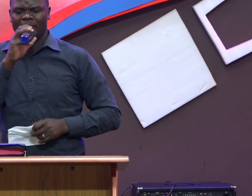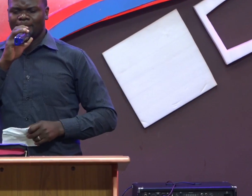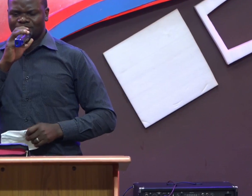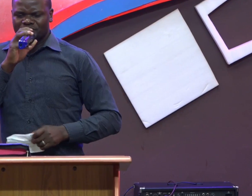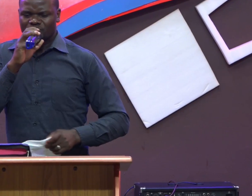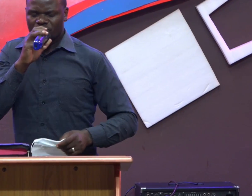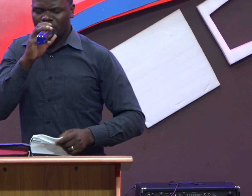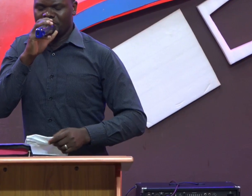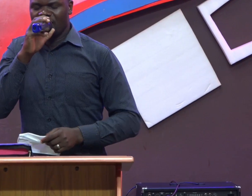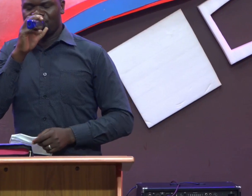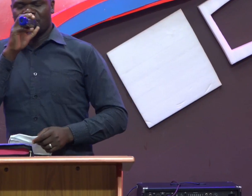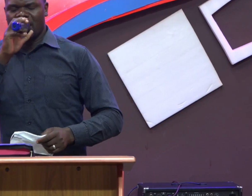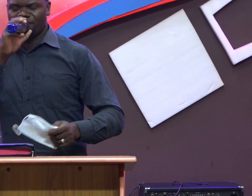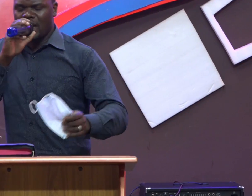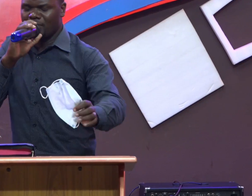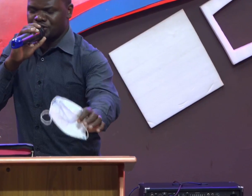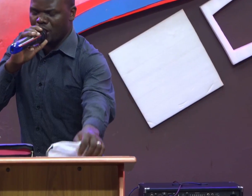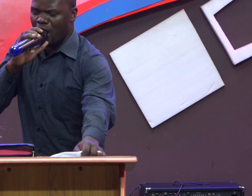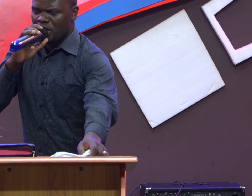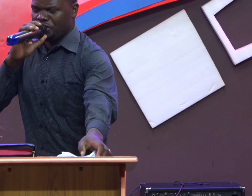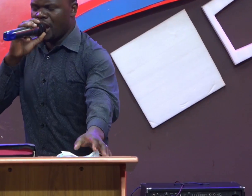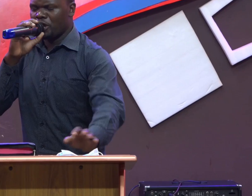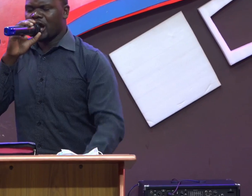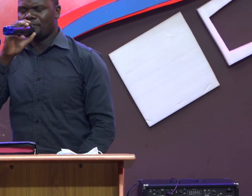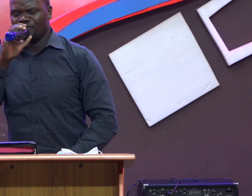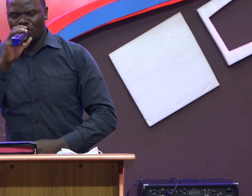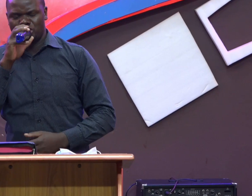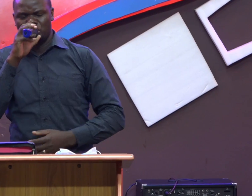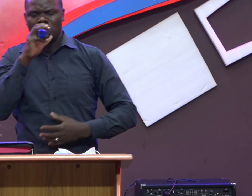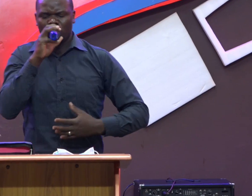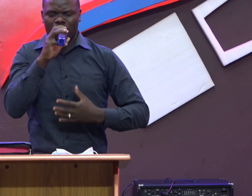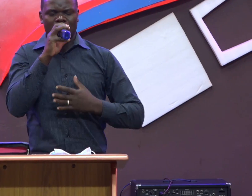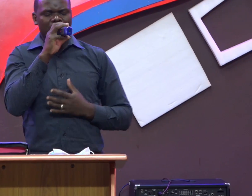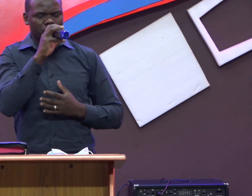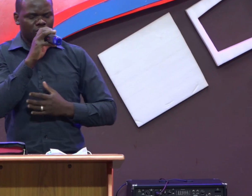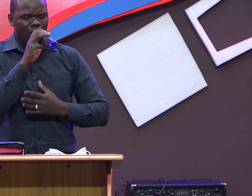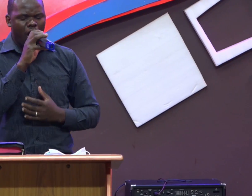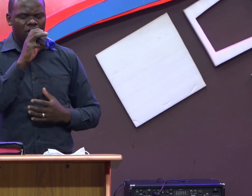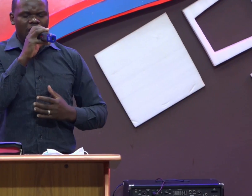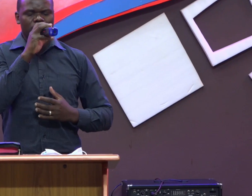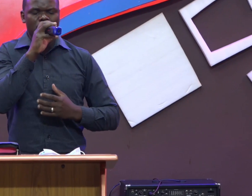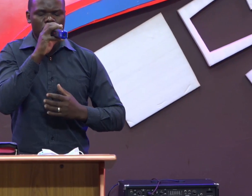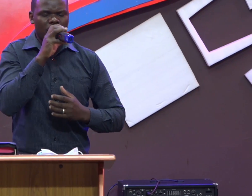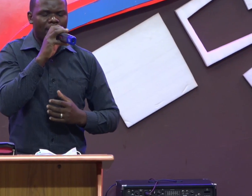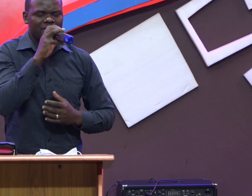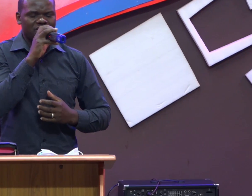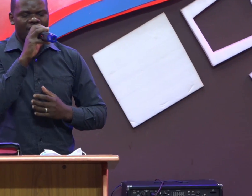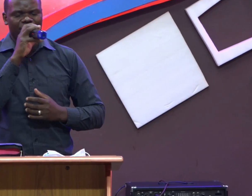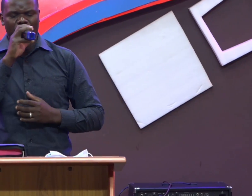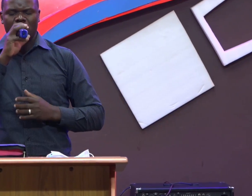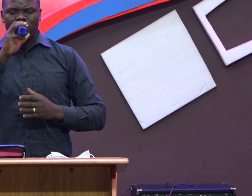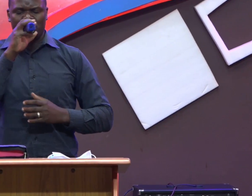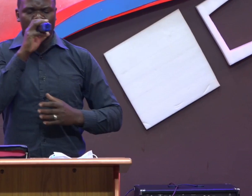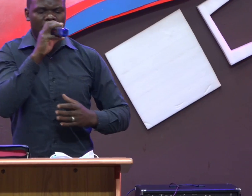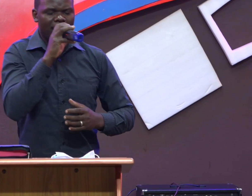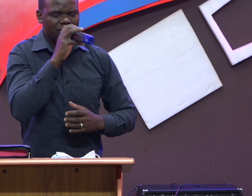glory. Enough is enough, my master. Here we come before you, calling unto you, Lord, that may you come and